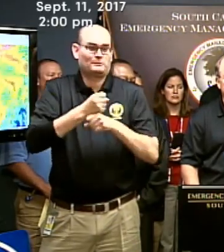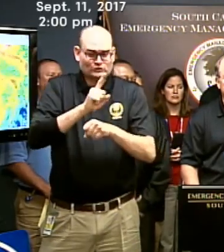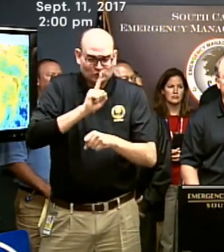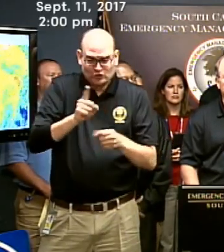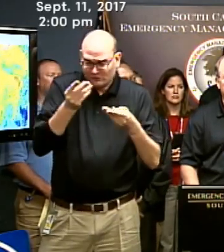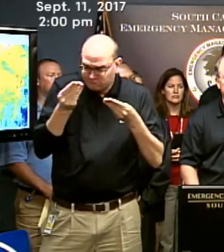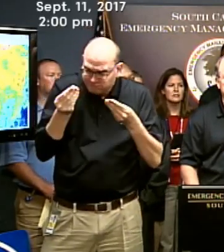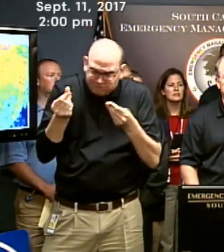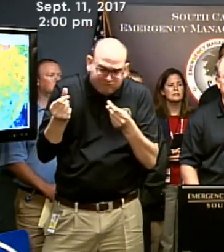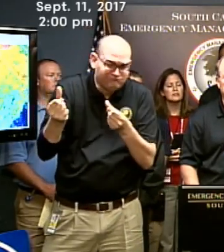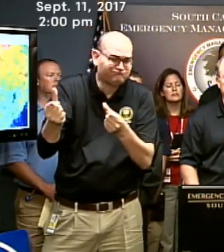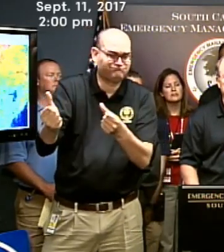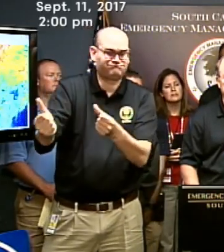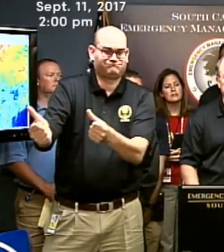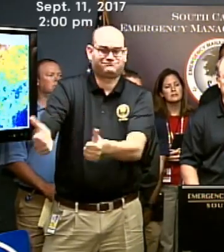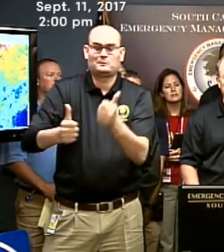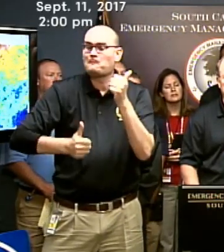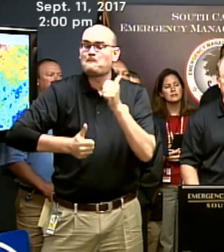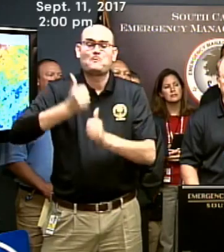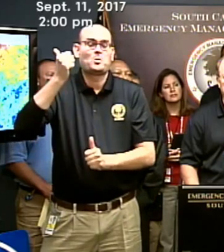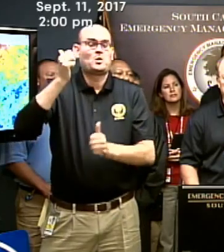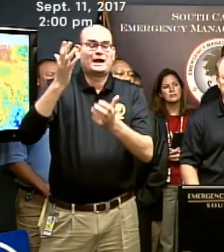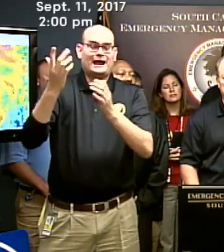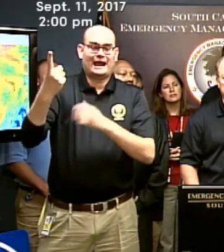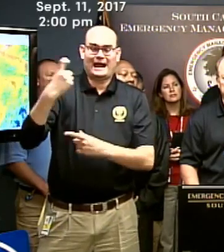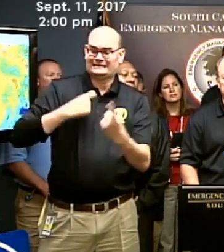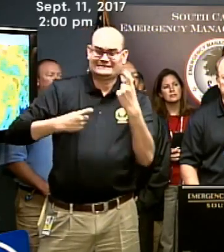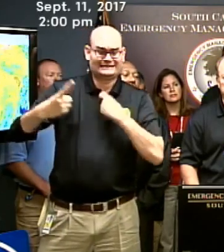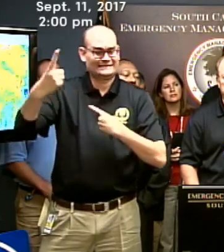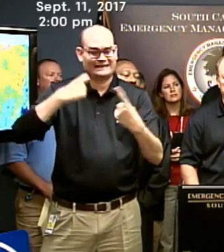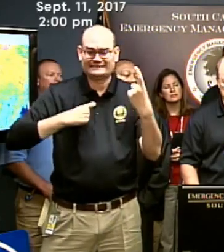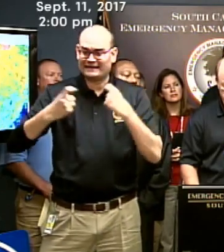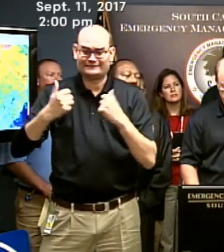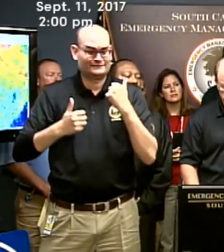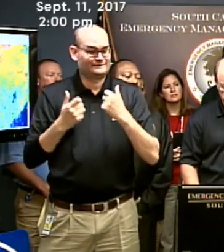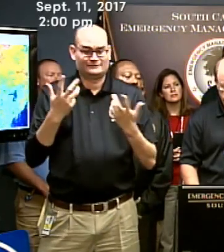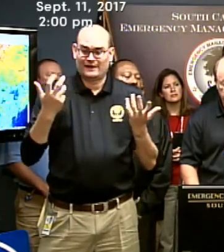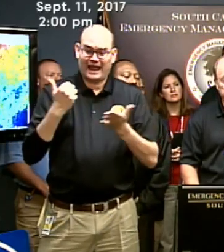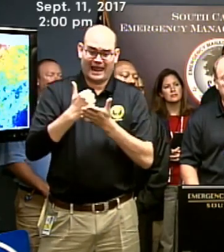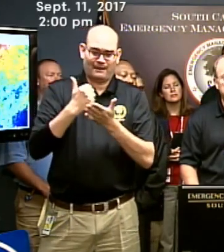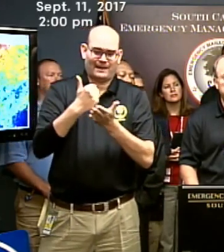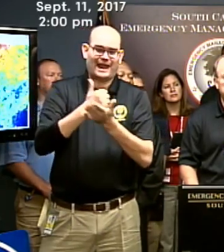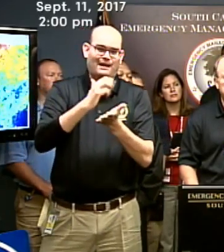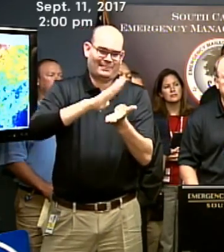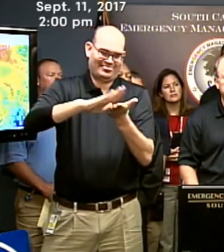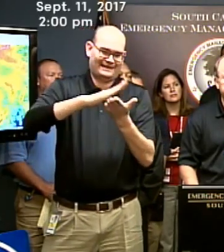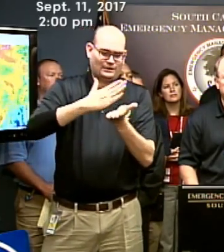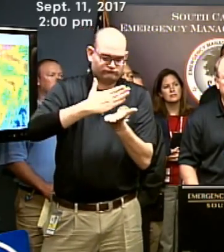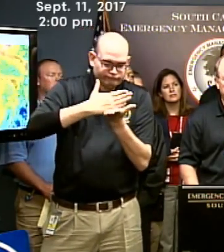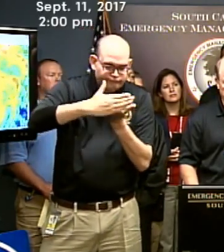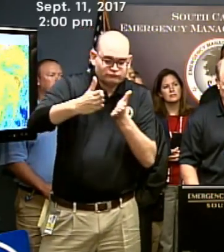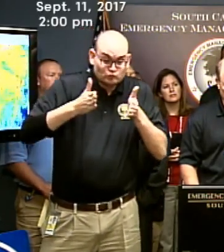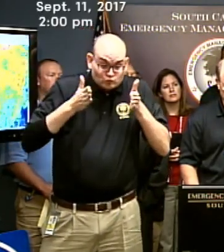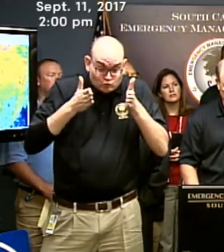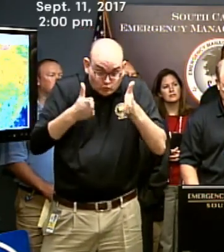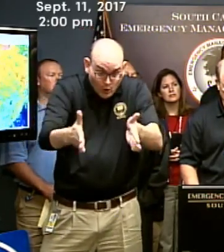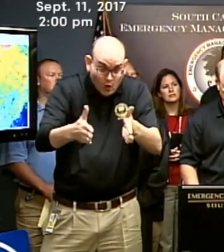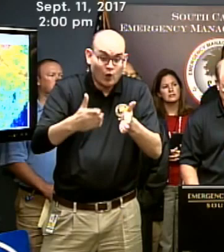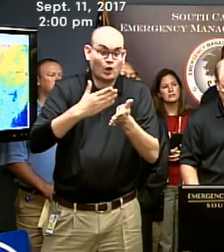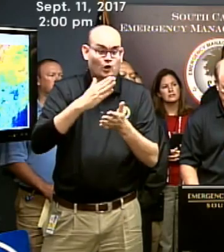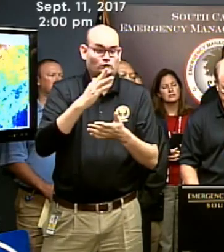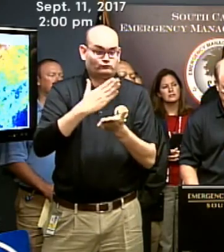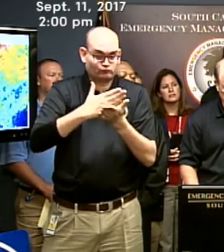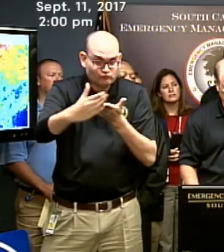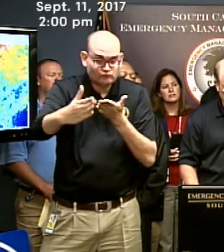response requests are probably going to be right now assistance with debris management and power generation. And we'll work closely